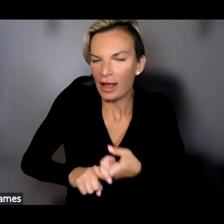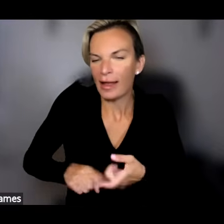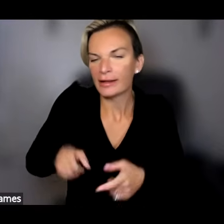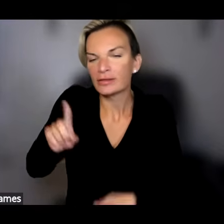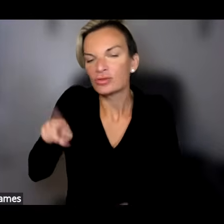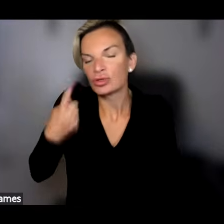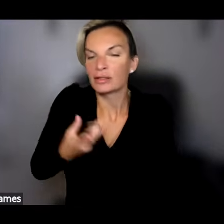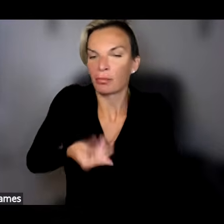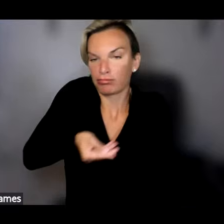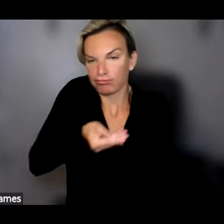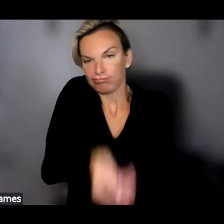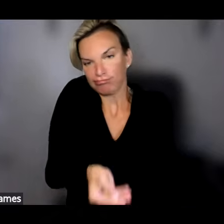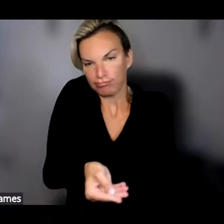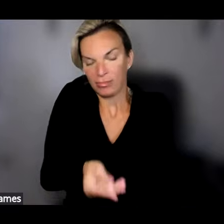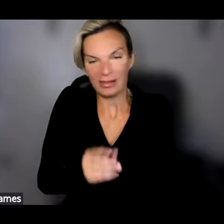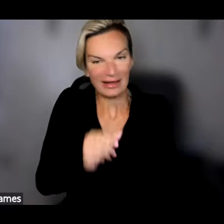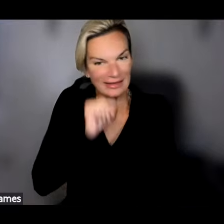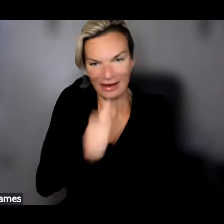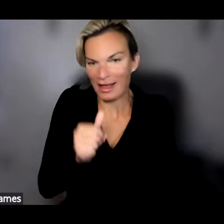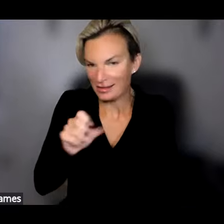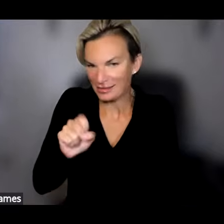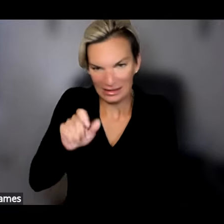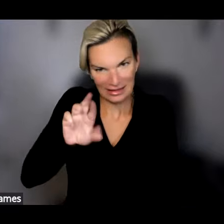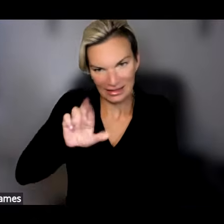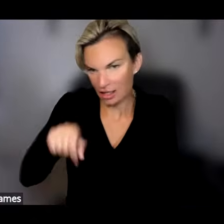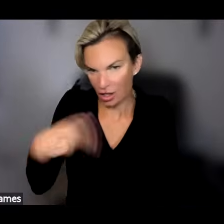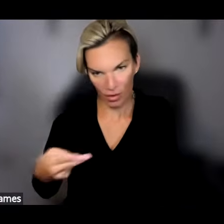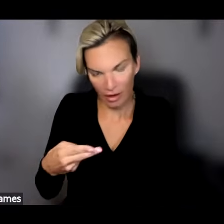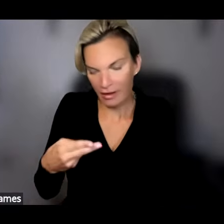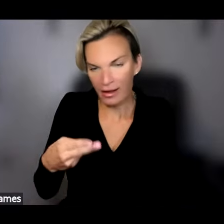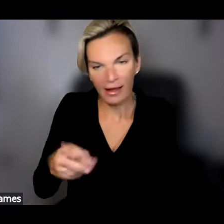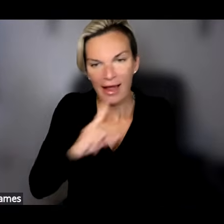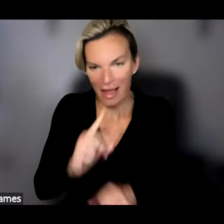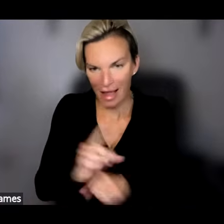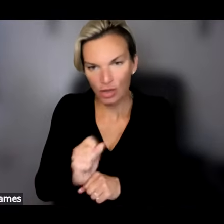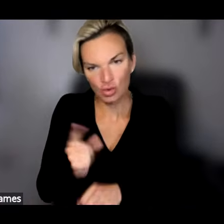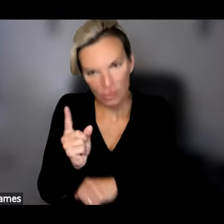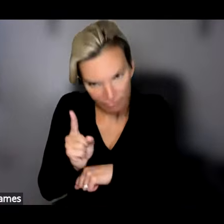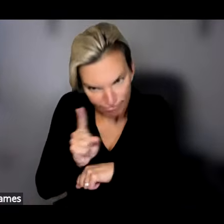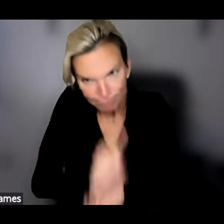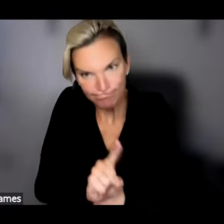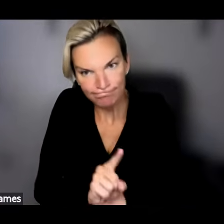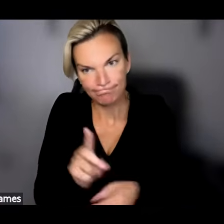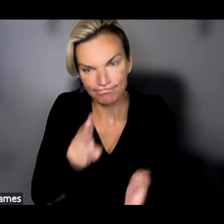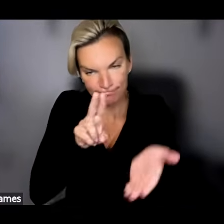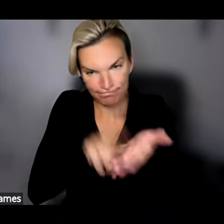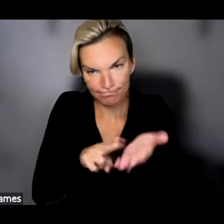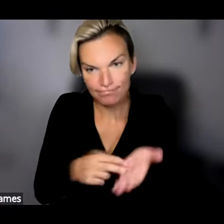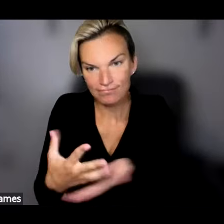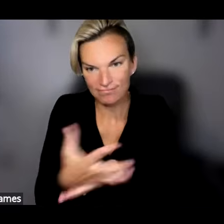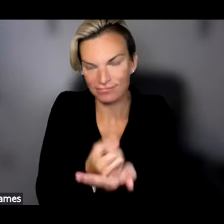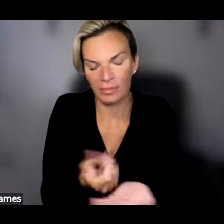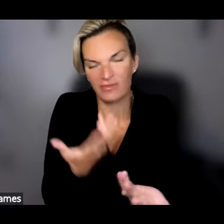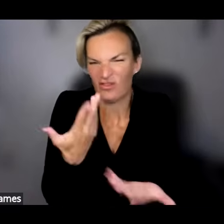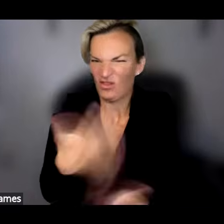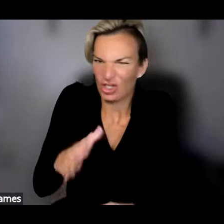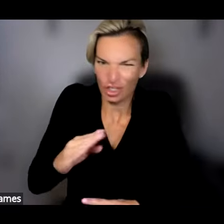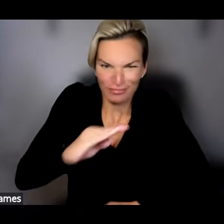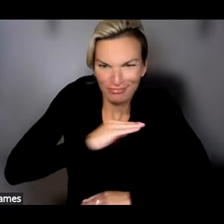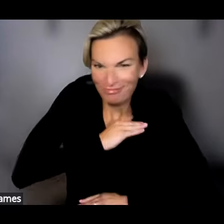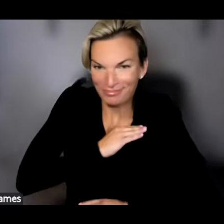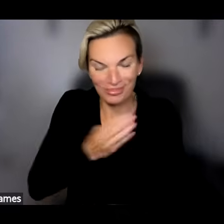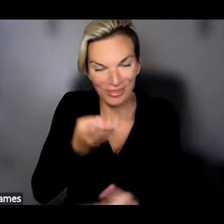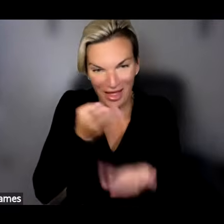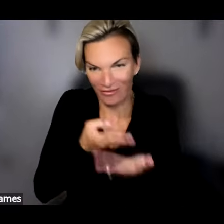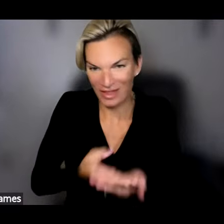It was not Sarah Cambensi. So there's ample evidence here that at least in